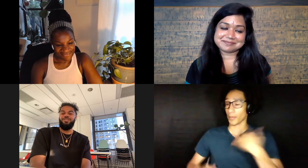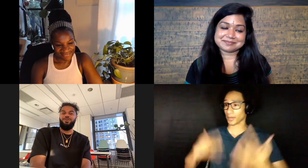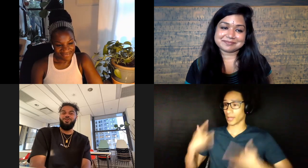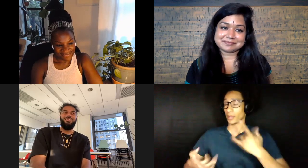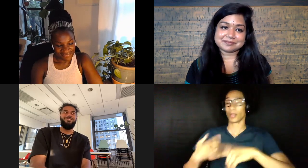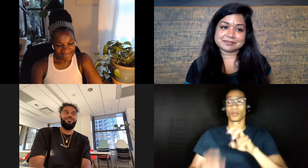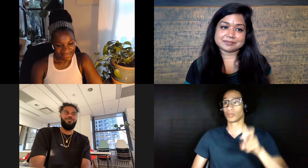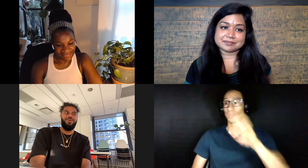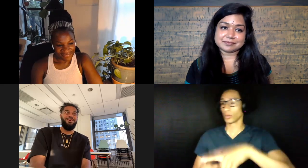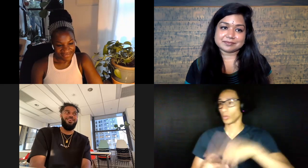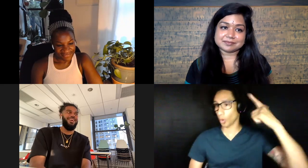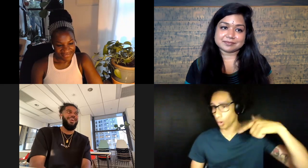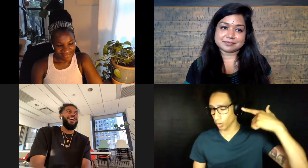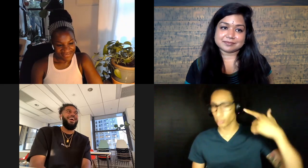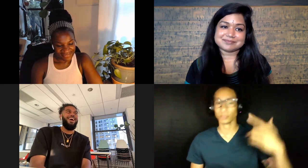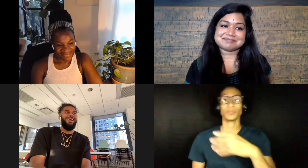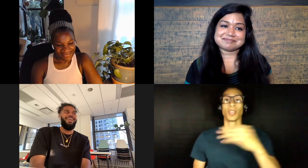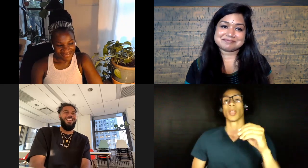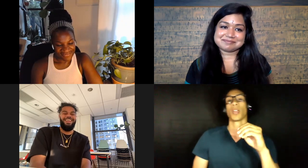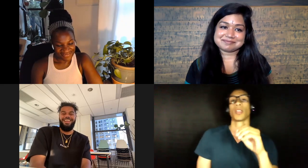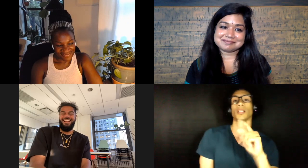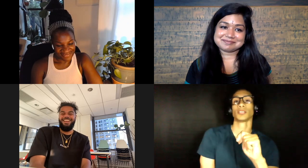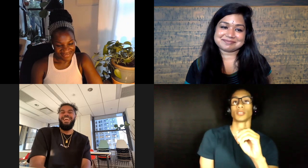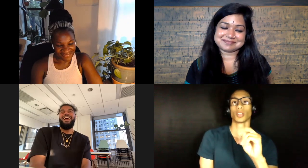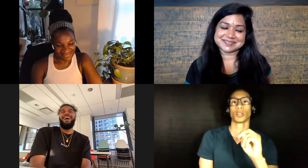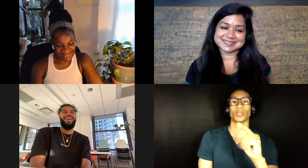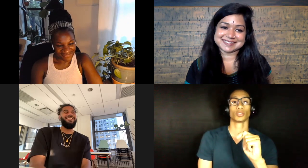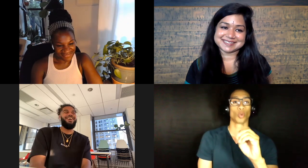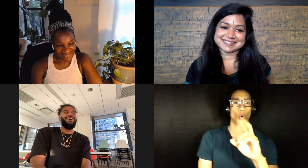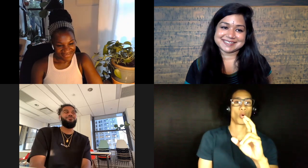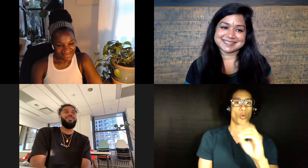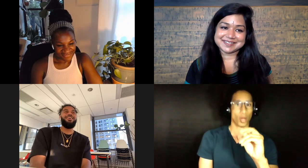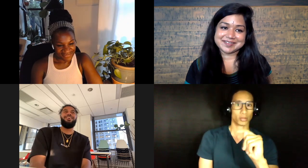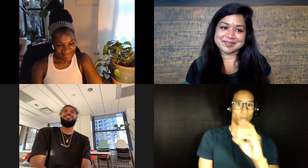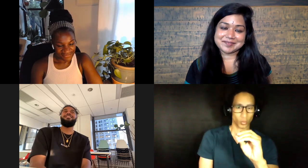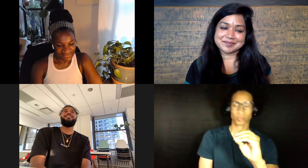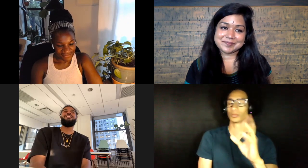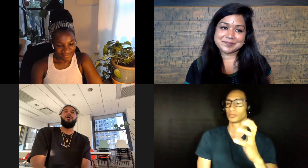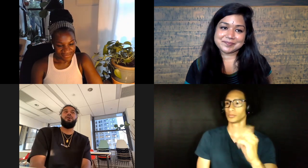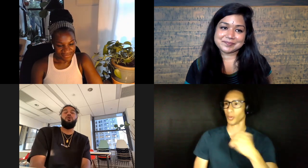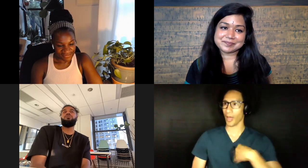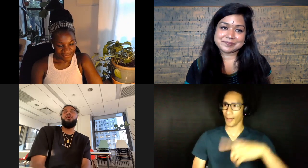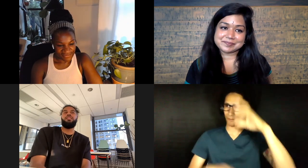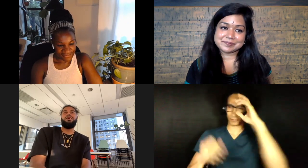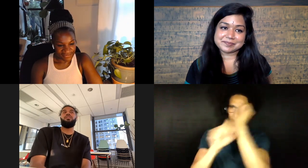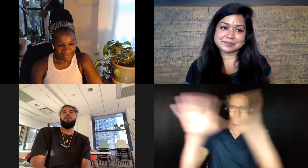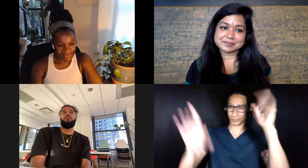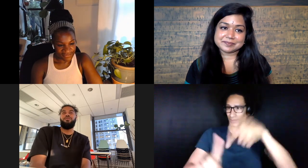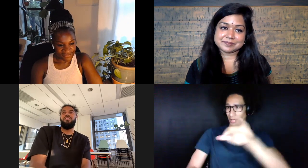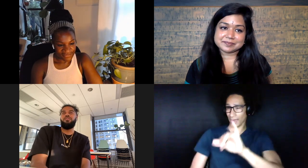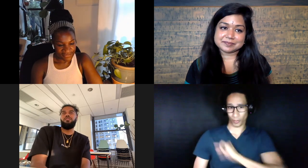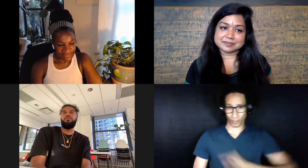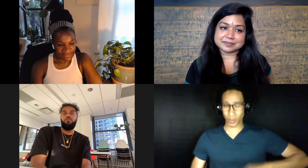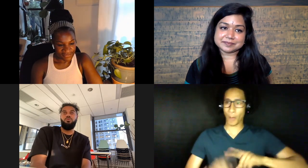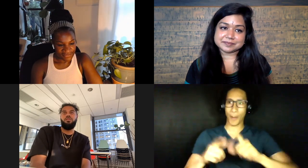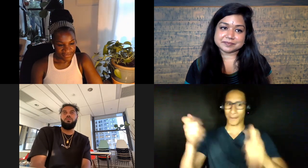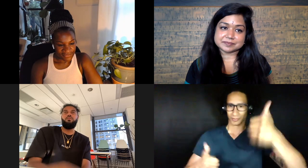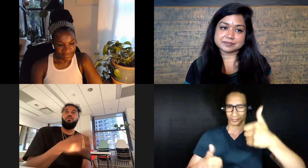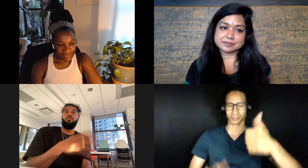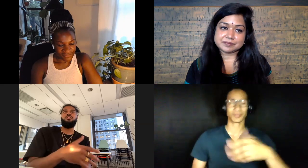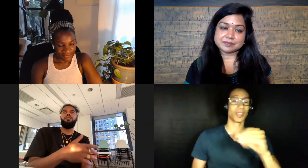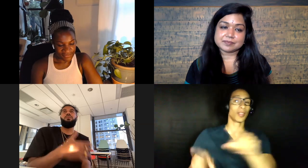it's a brand or a person, I think they know in their heart. Like if they gotta ask, is this appropriating? It's probably appropriating. You know what I'm saying? Like that's